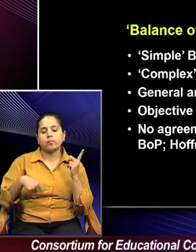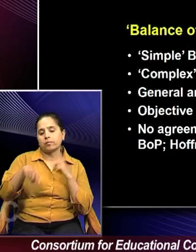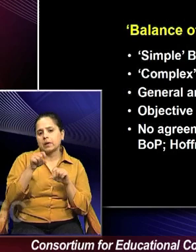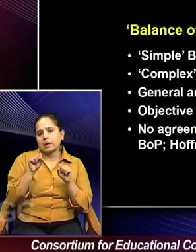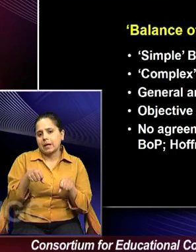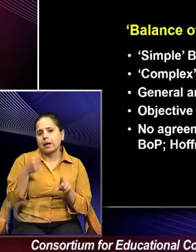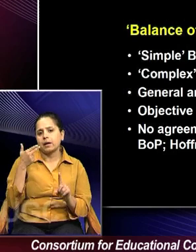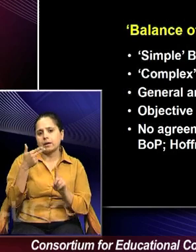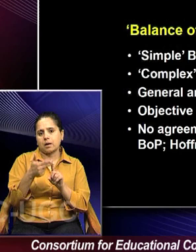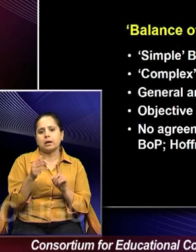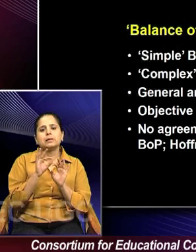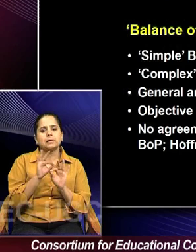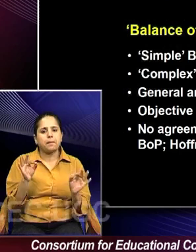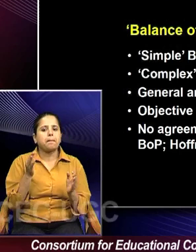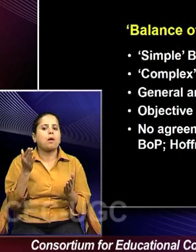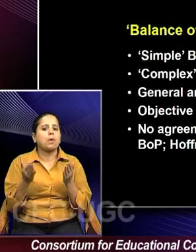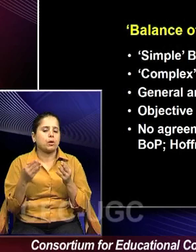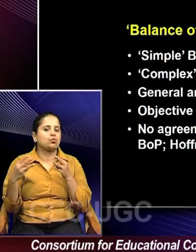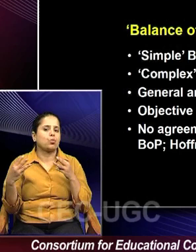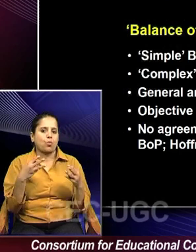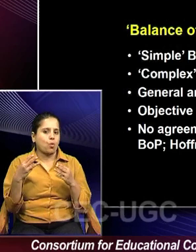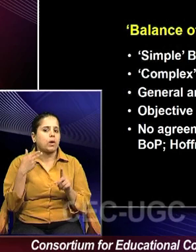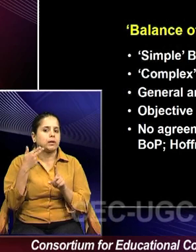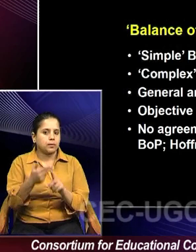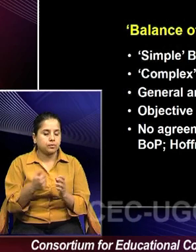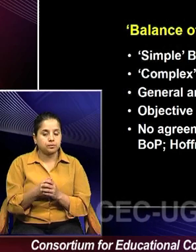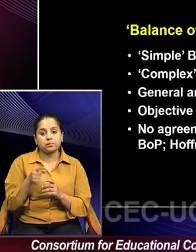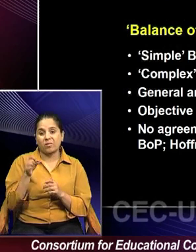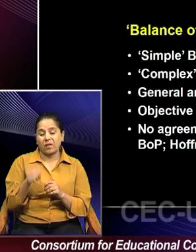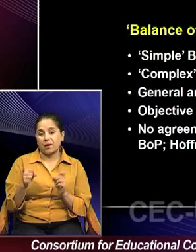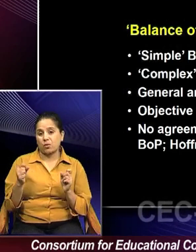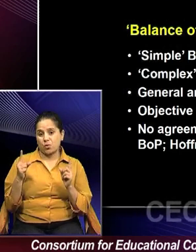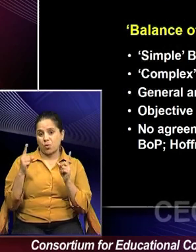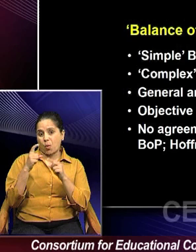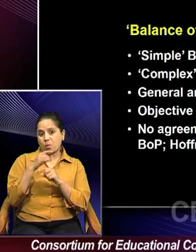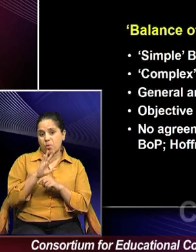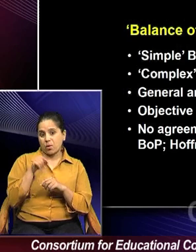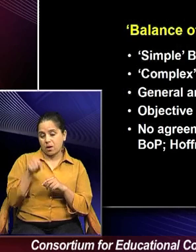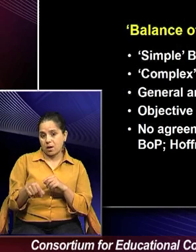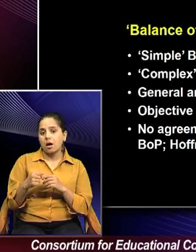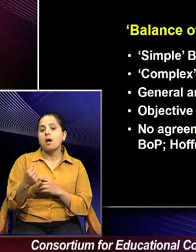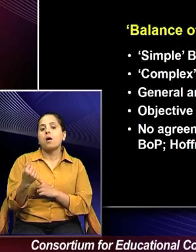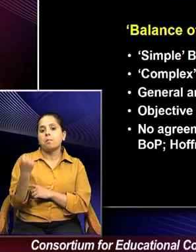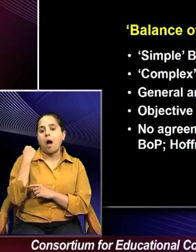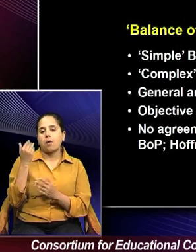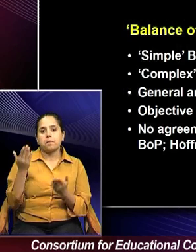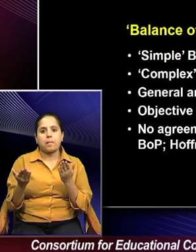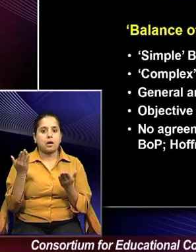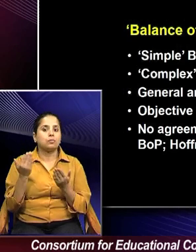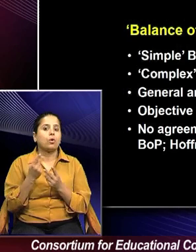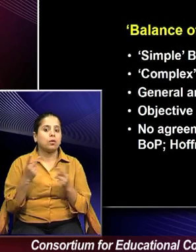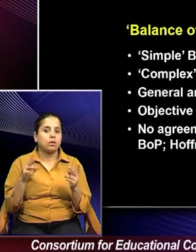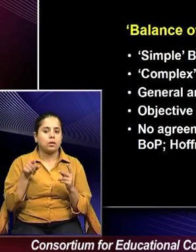be called simple balance of power. There can be complex balance of power, which